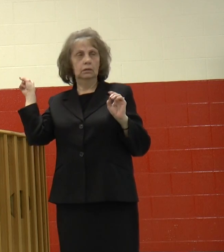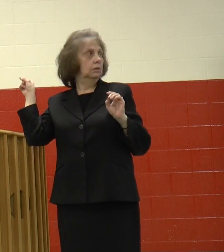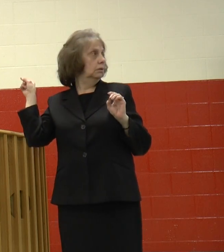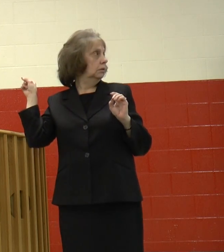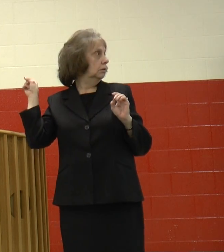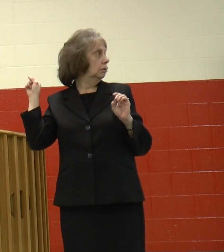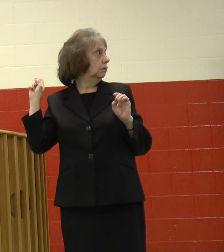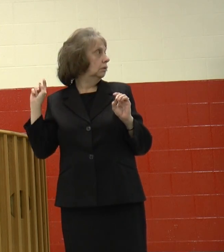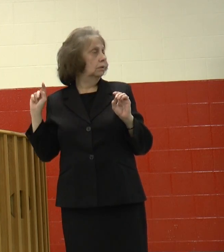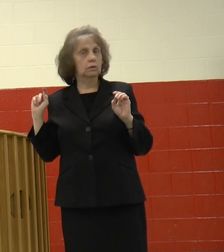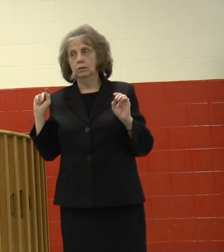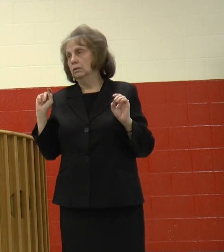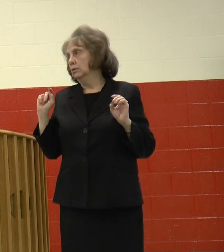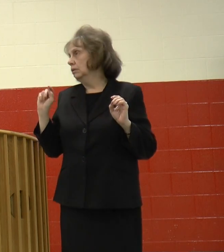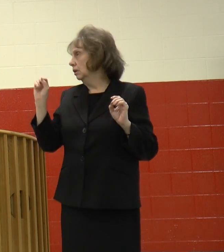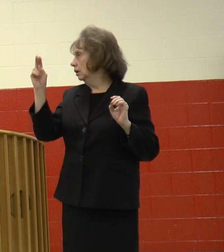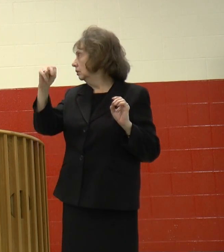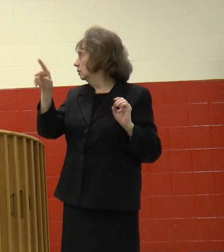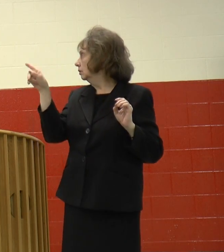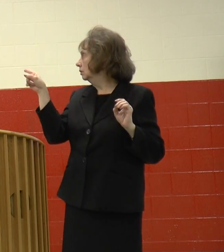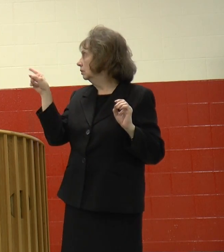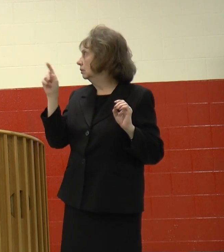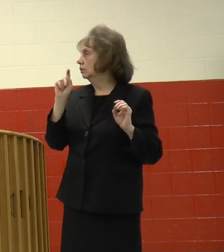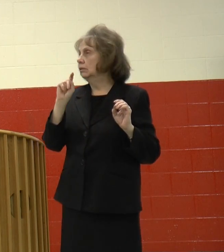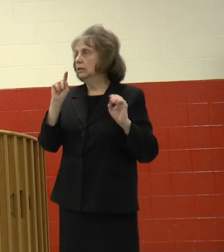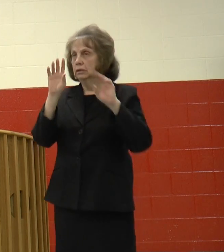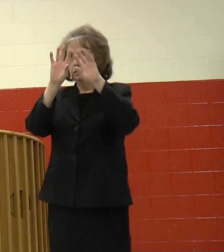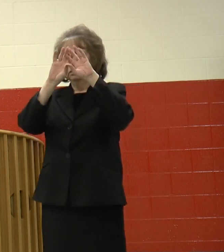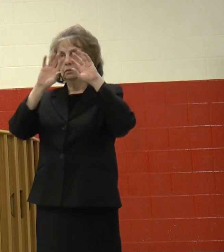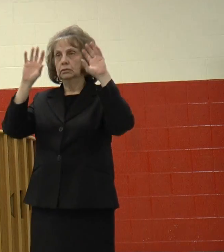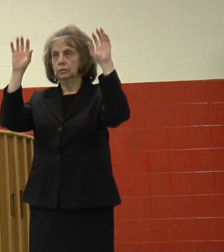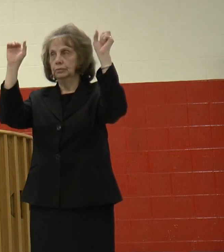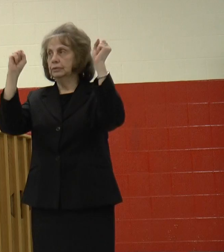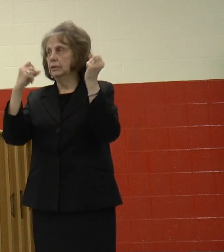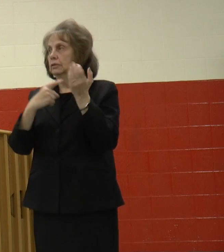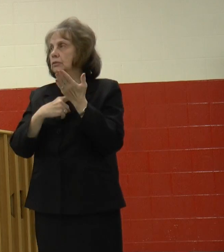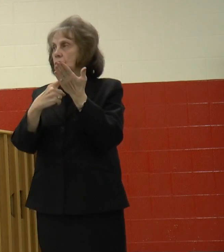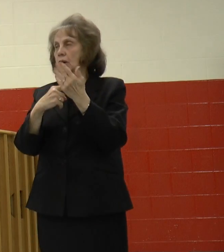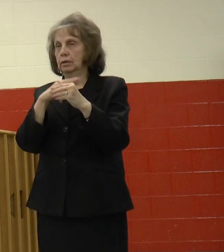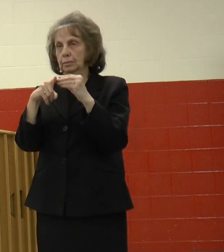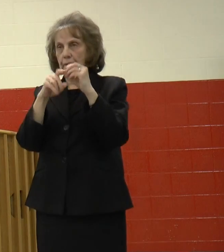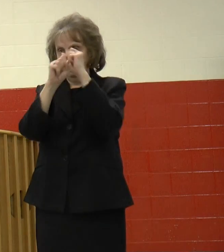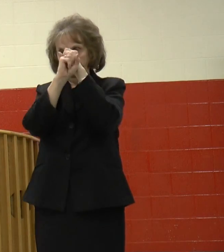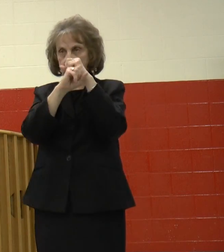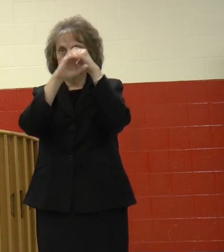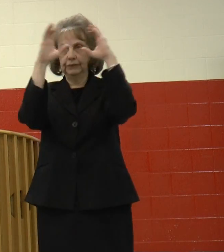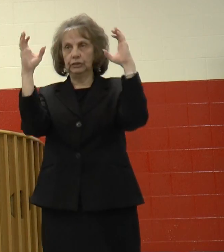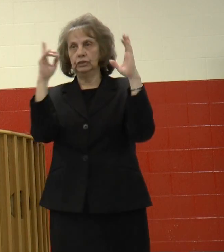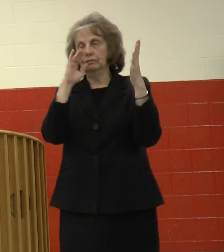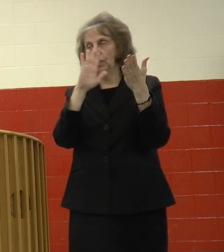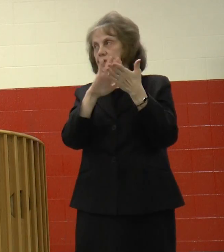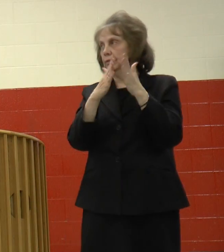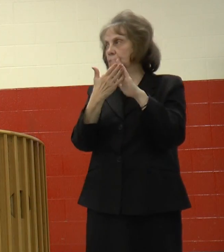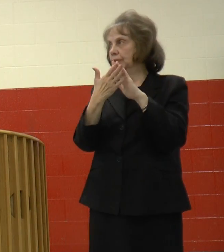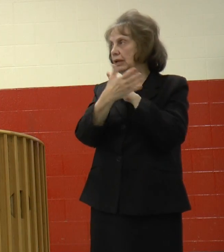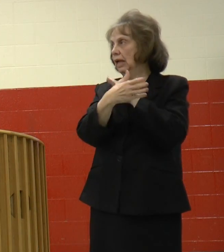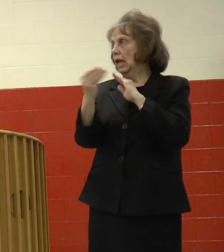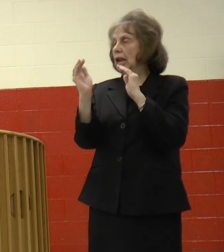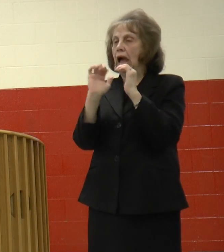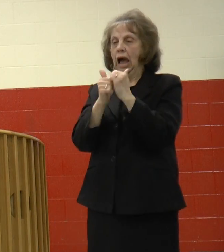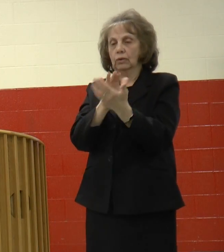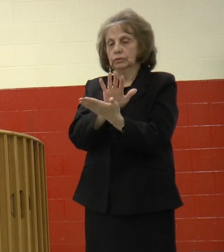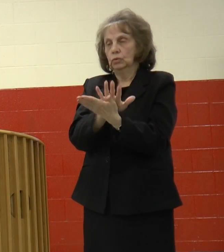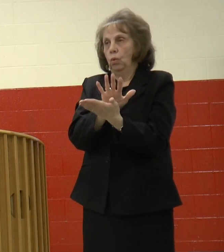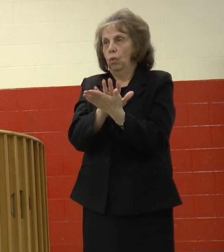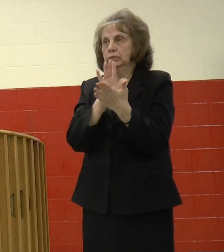right. All right. Well, the superintendent had talked about a vision for the community and how schools